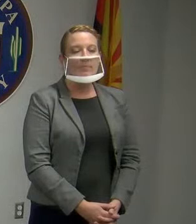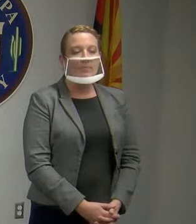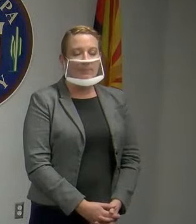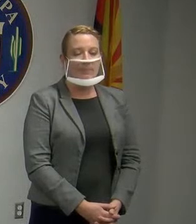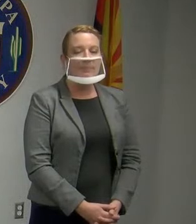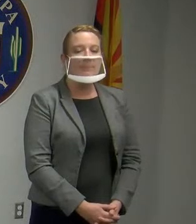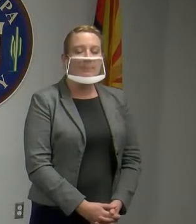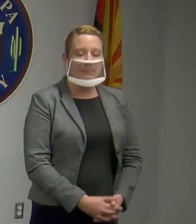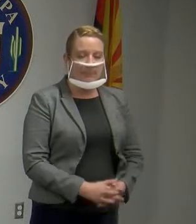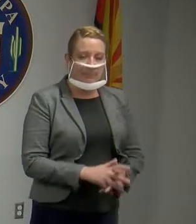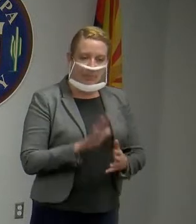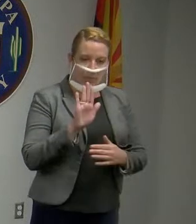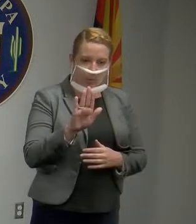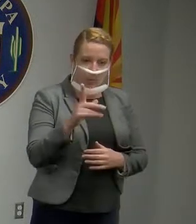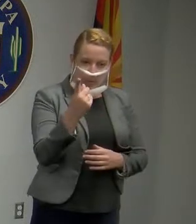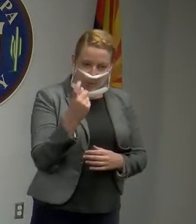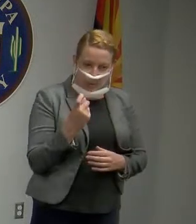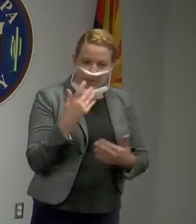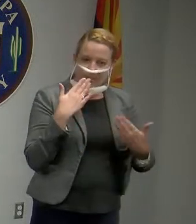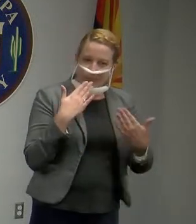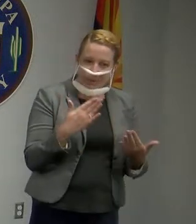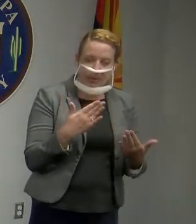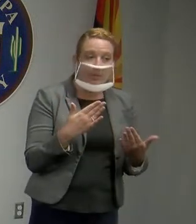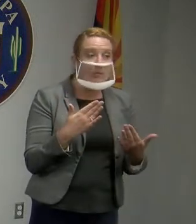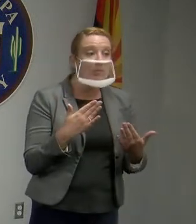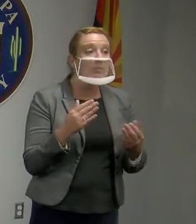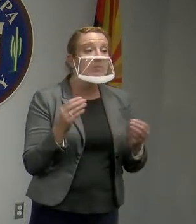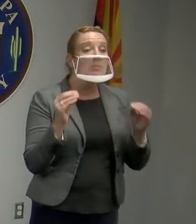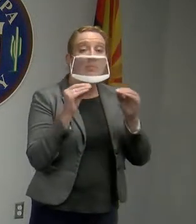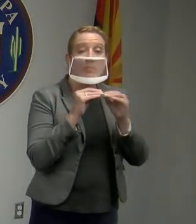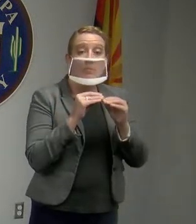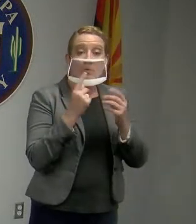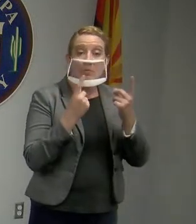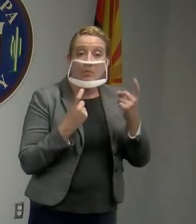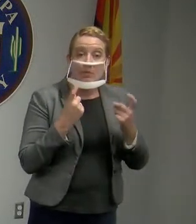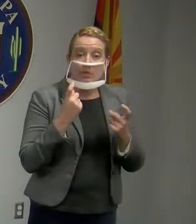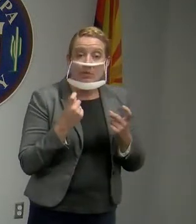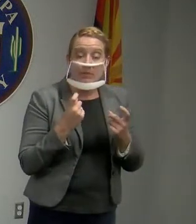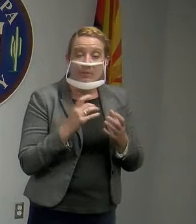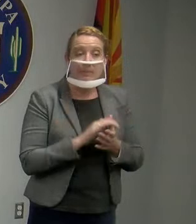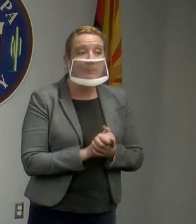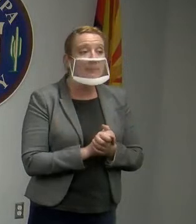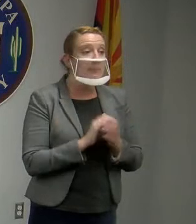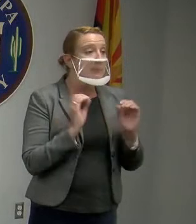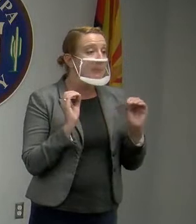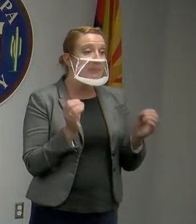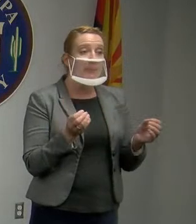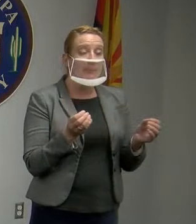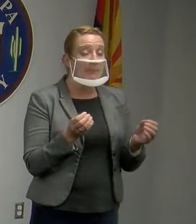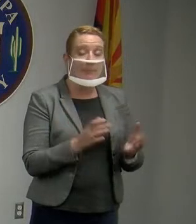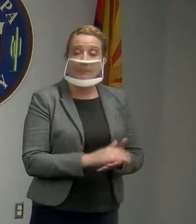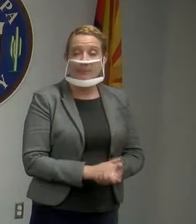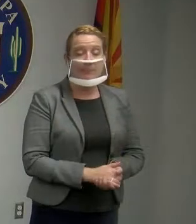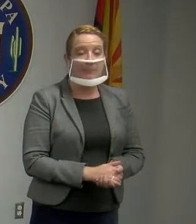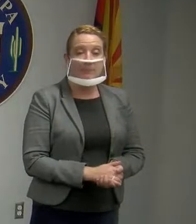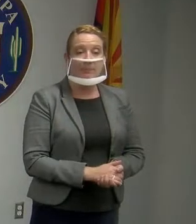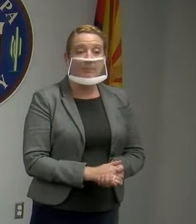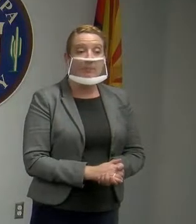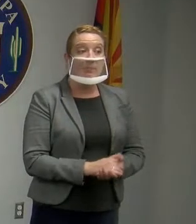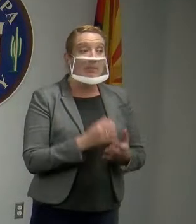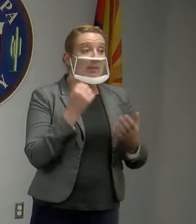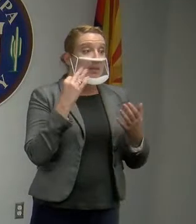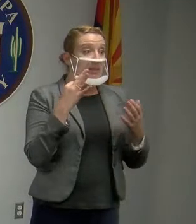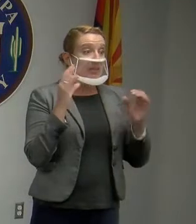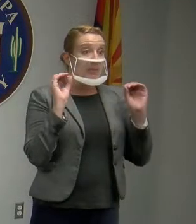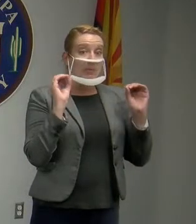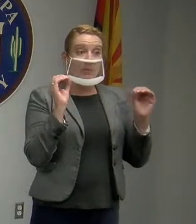Thanks again, Peter, for the question. Chad, do we have somebody else with a follow-up? We do not. Okay. Well, that's all the